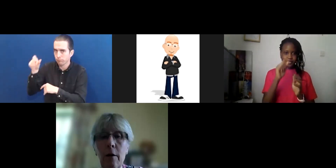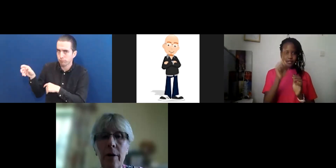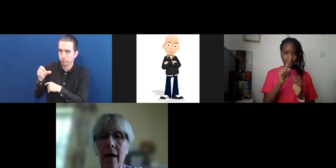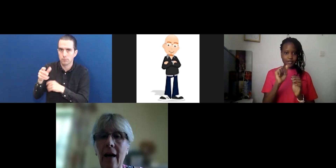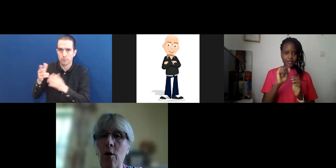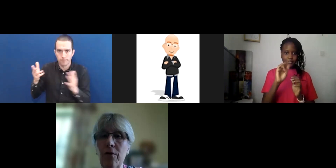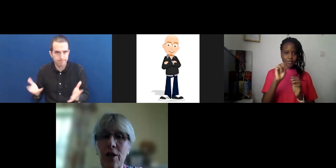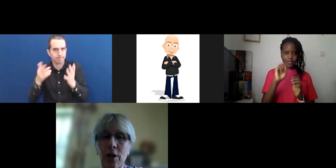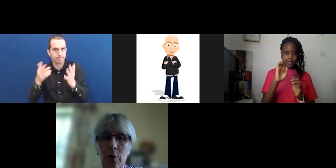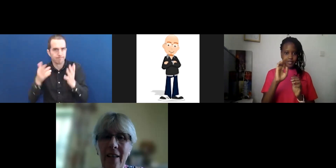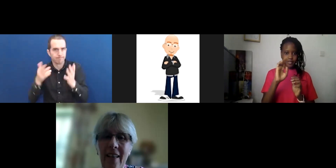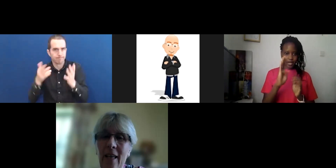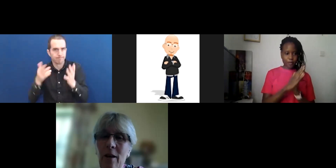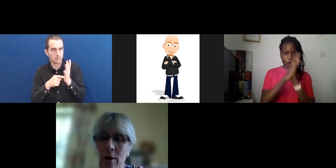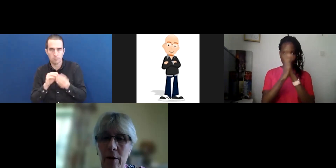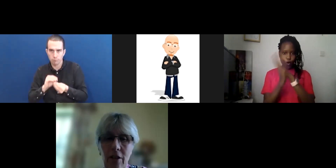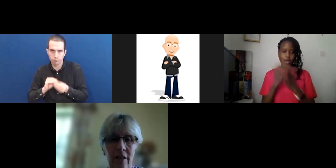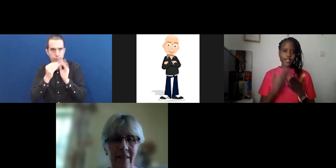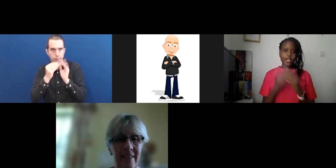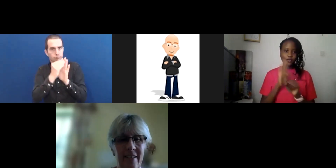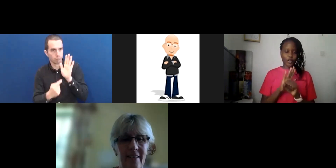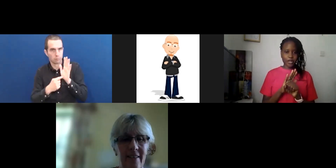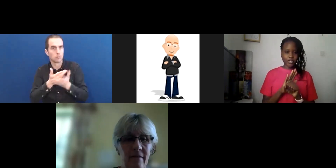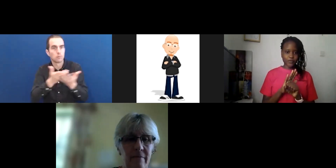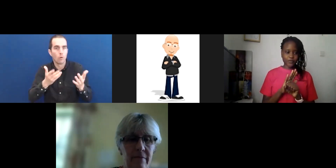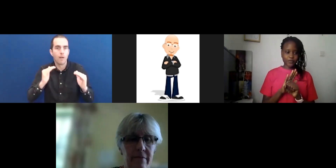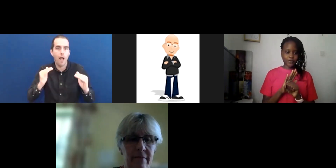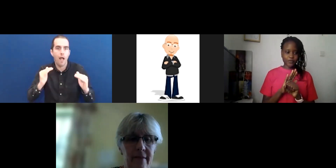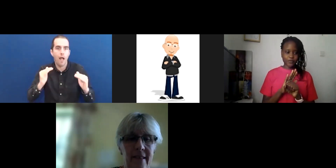Zeynep, over to you. Thank you very much.